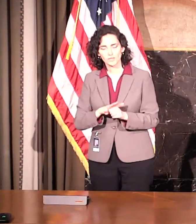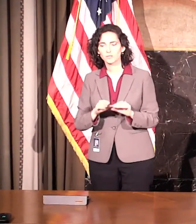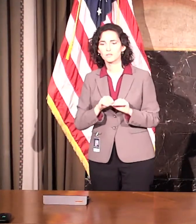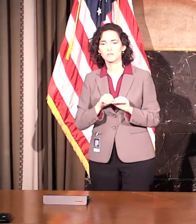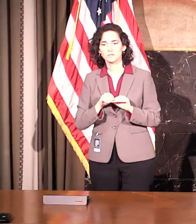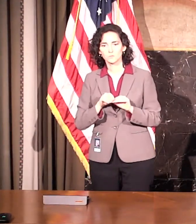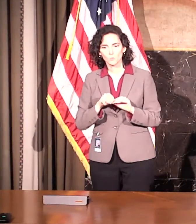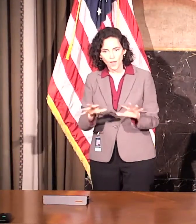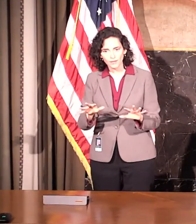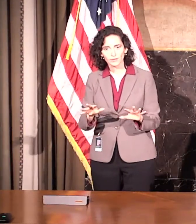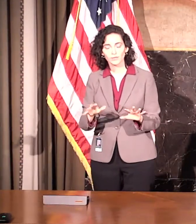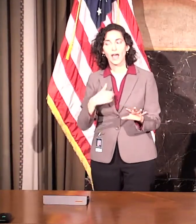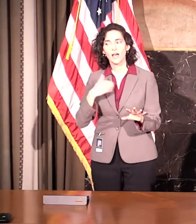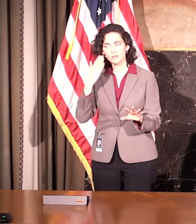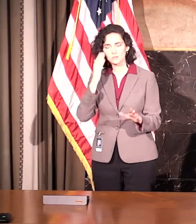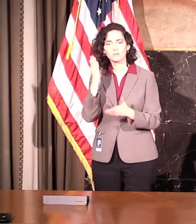contracted,